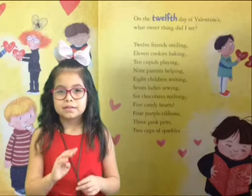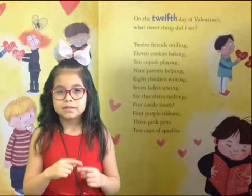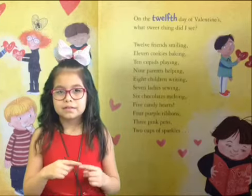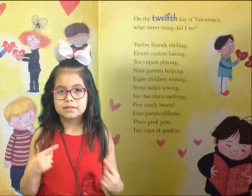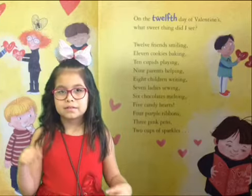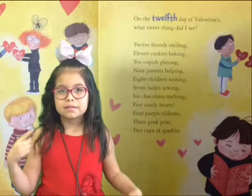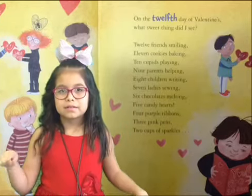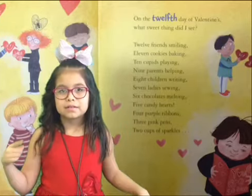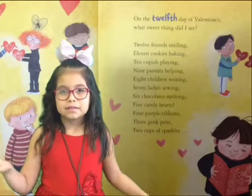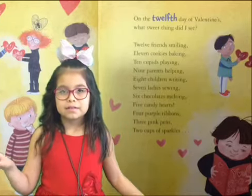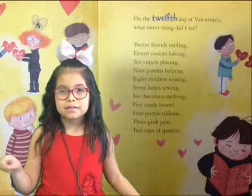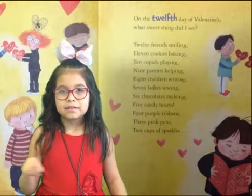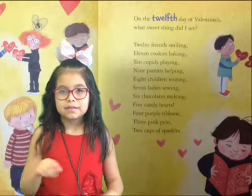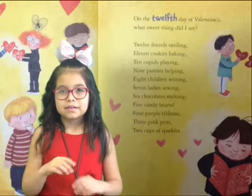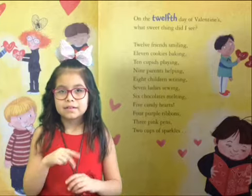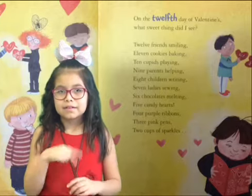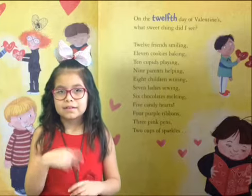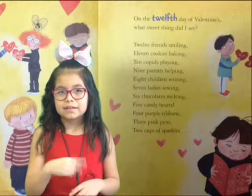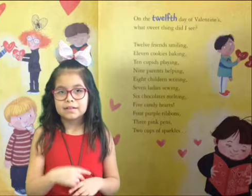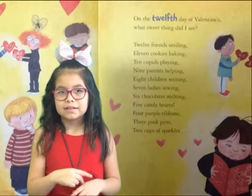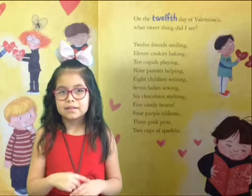four purple ribbons.